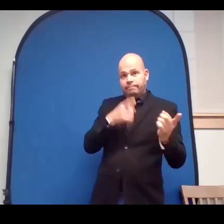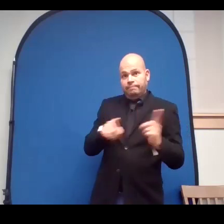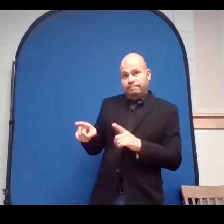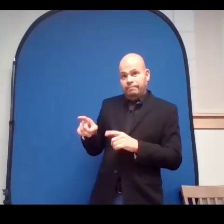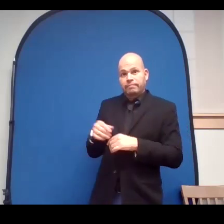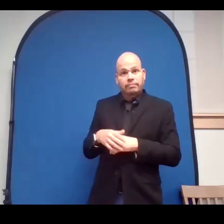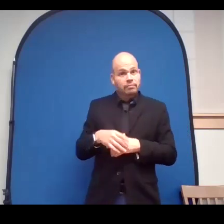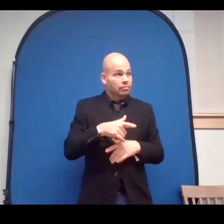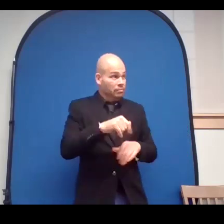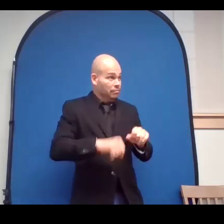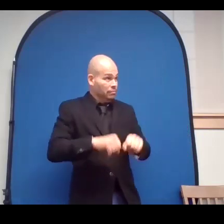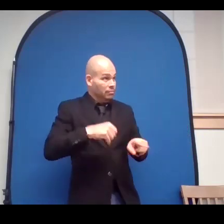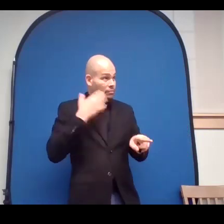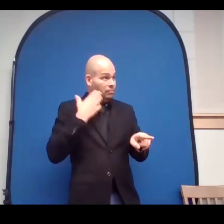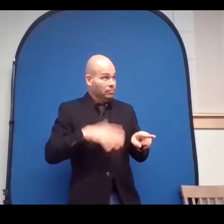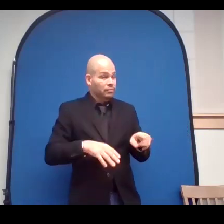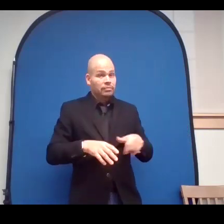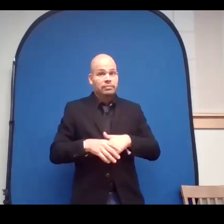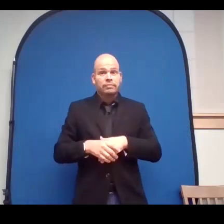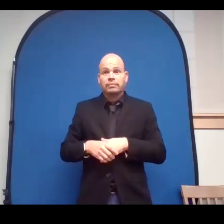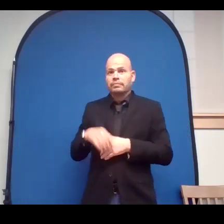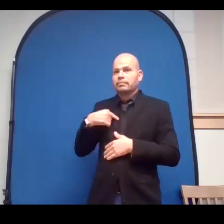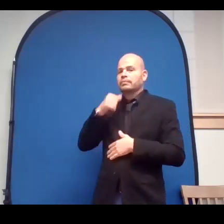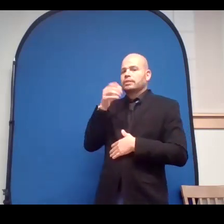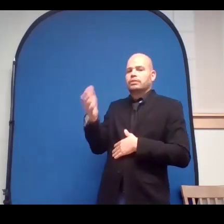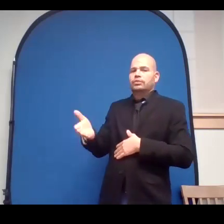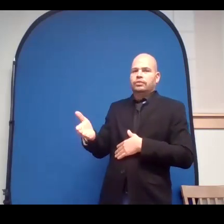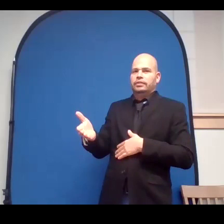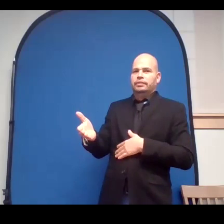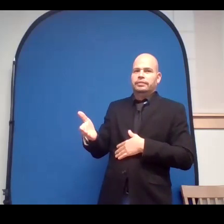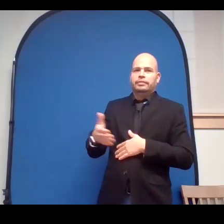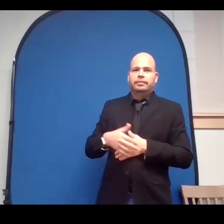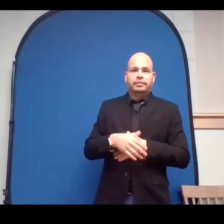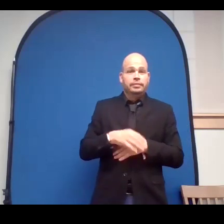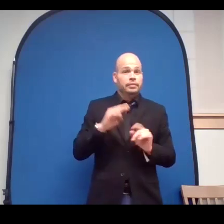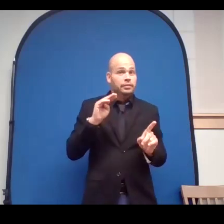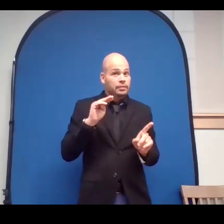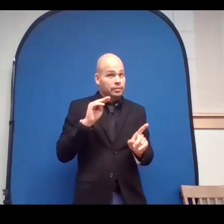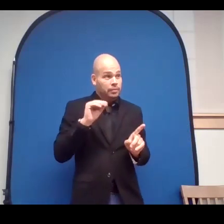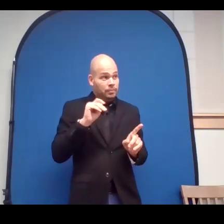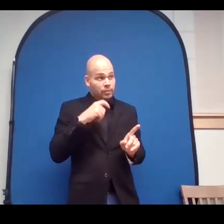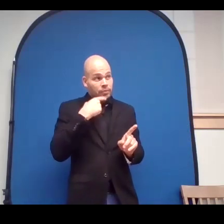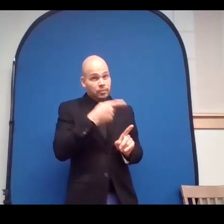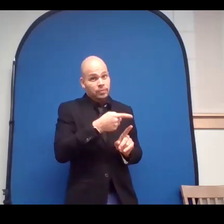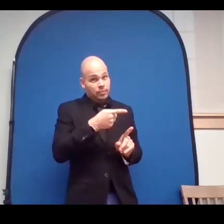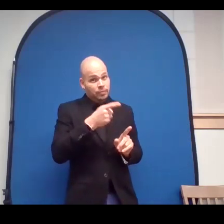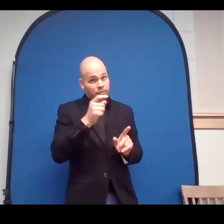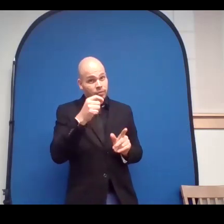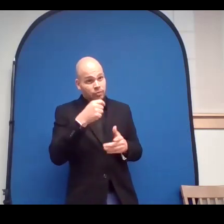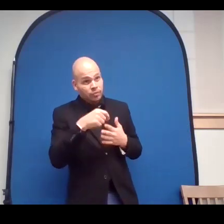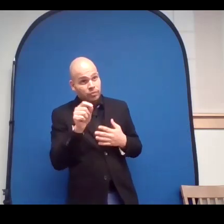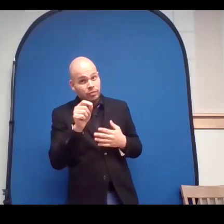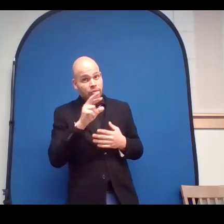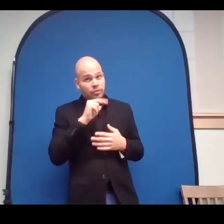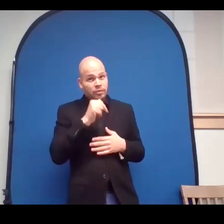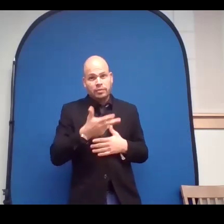all? I was not there, so I cannot comment. No, never told you there was a face-to-face? Not that I can recall. So do you have any